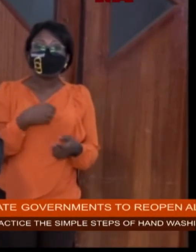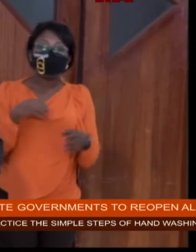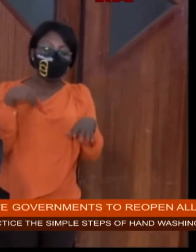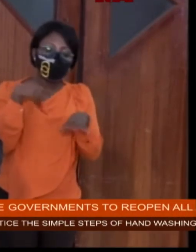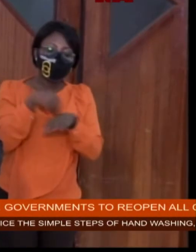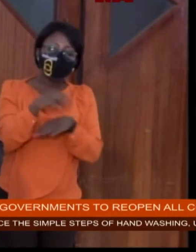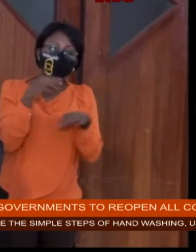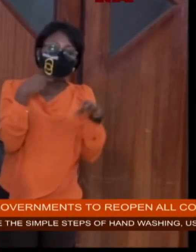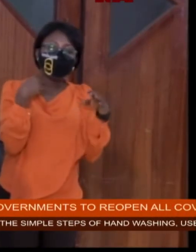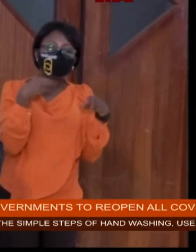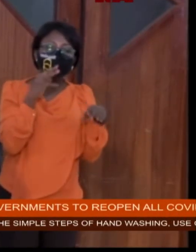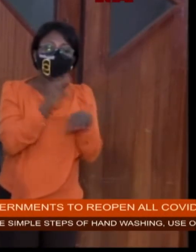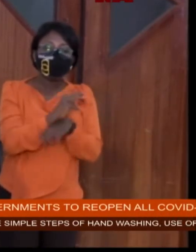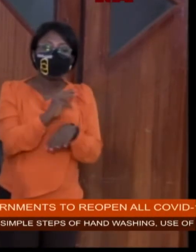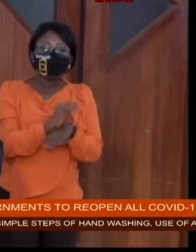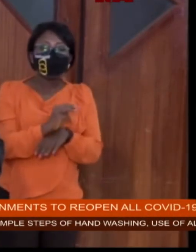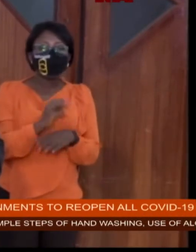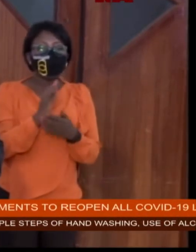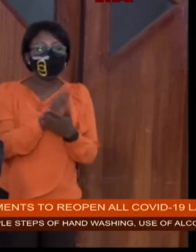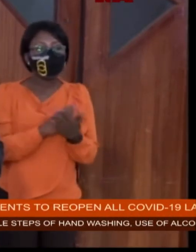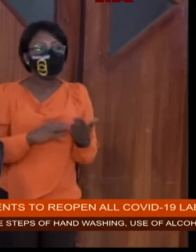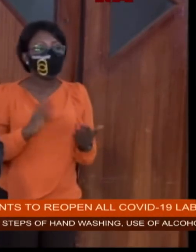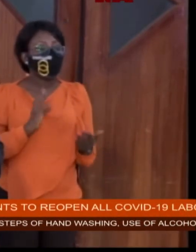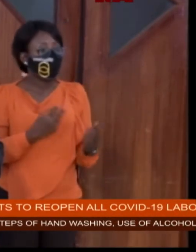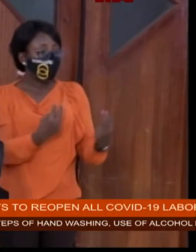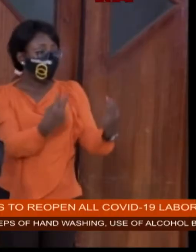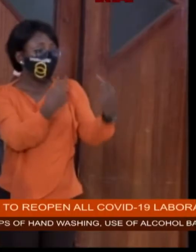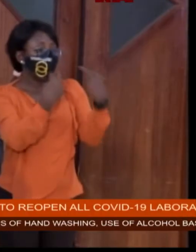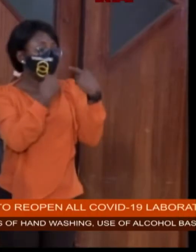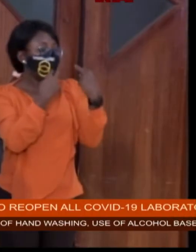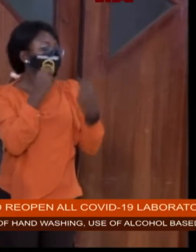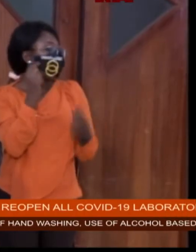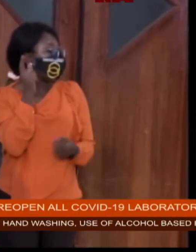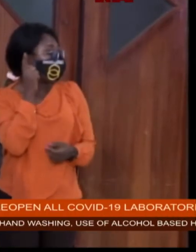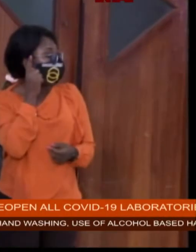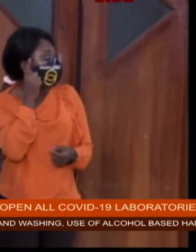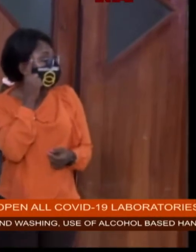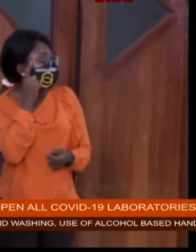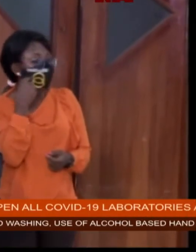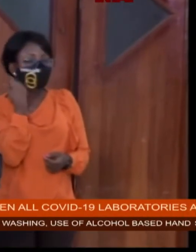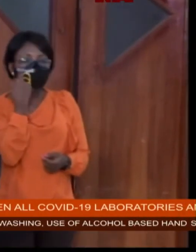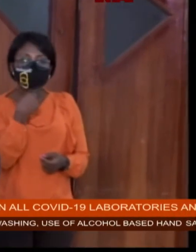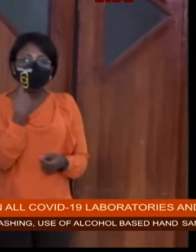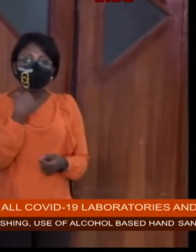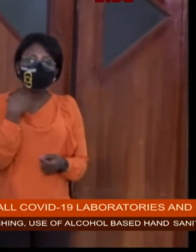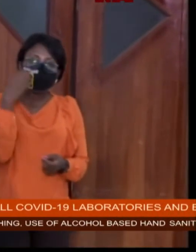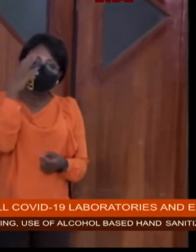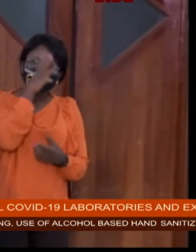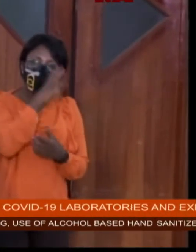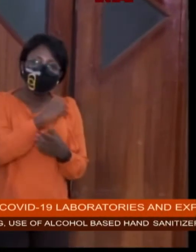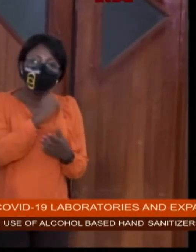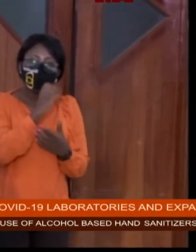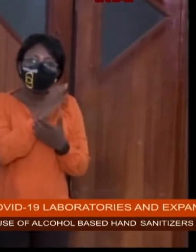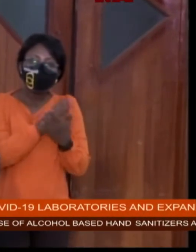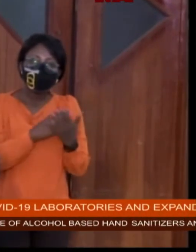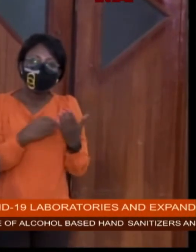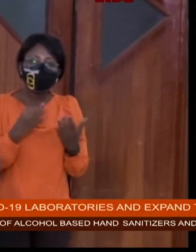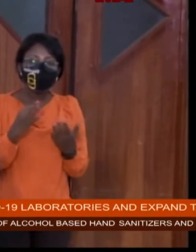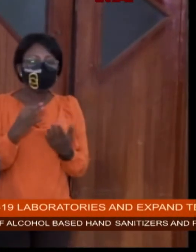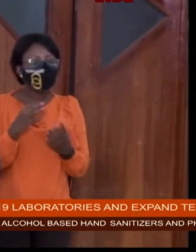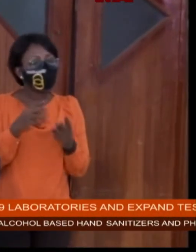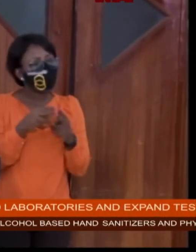home the message for some of our viewer and listener who may have missed out on some of